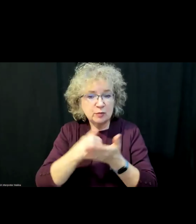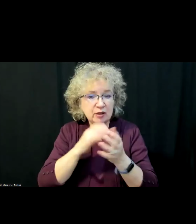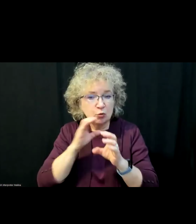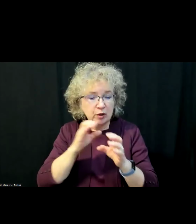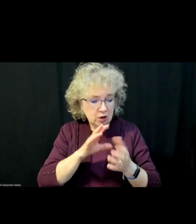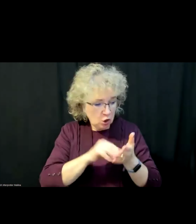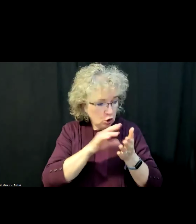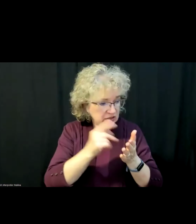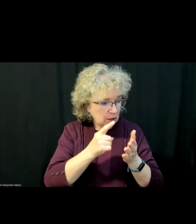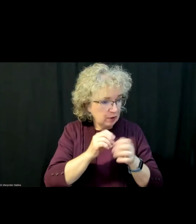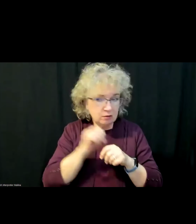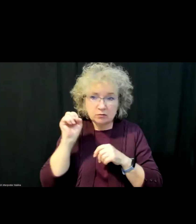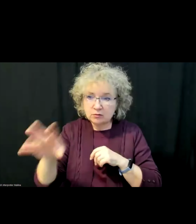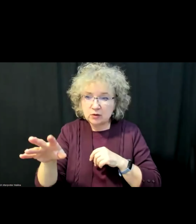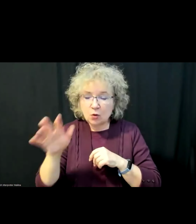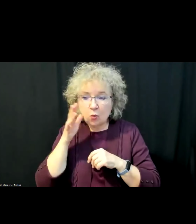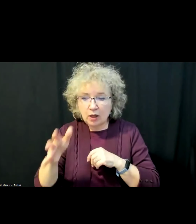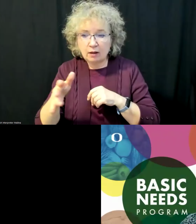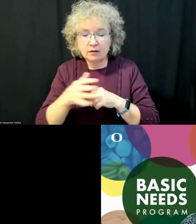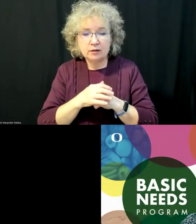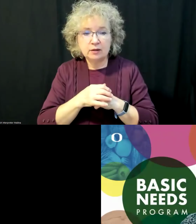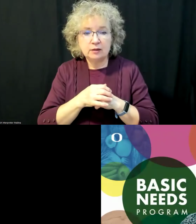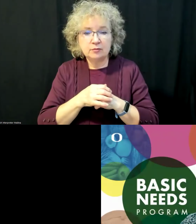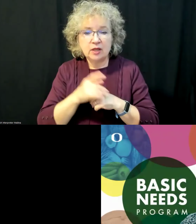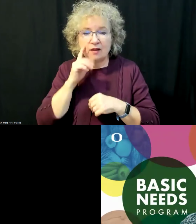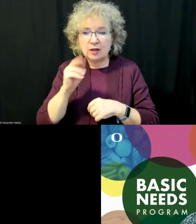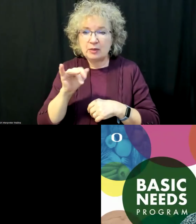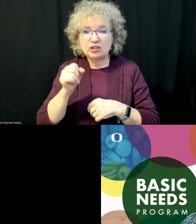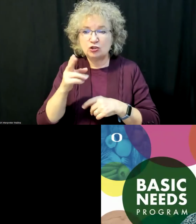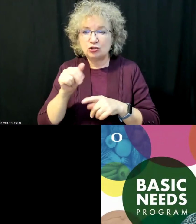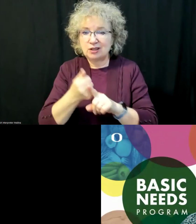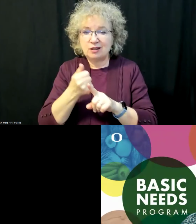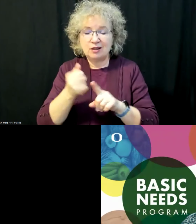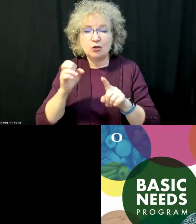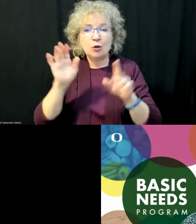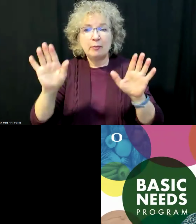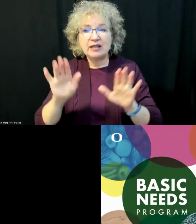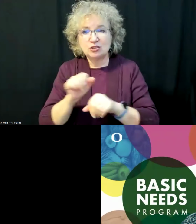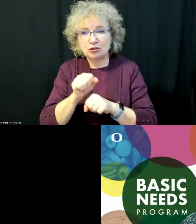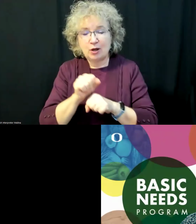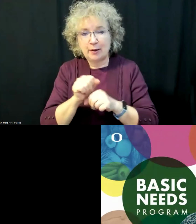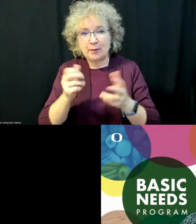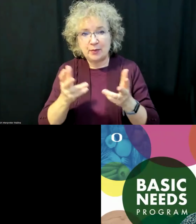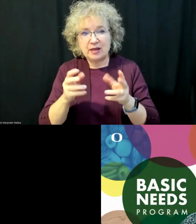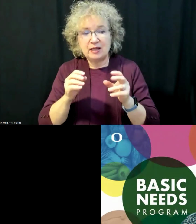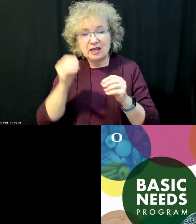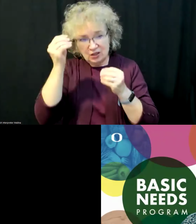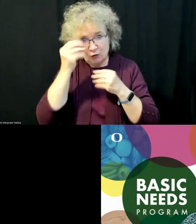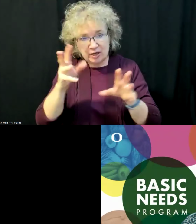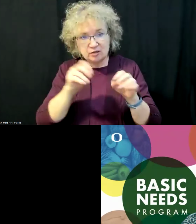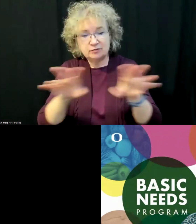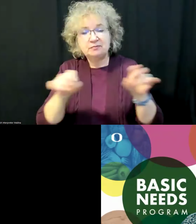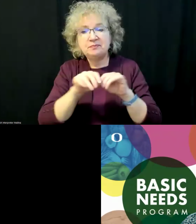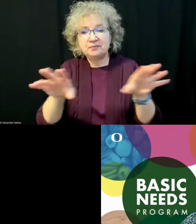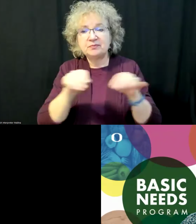that we think is important to you all. I mean, I think Misha's just been doing an amazing job of sending out information, and we'll just,